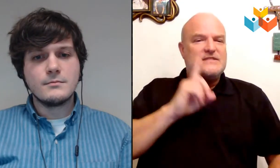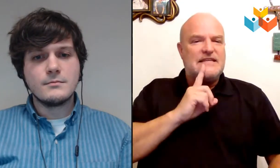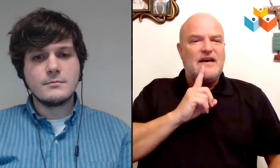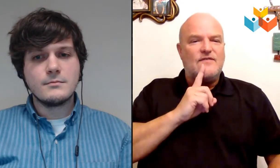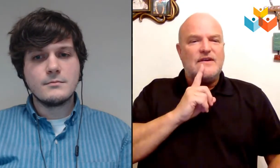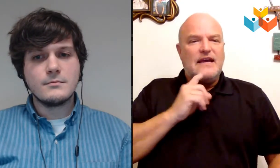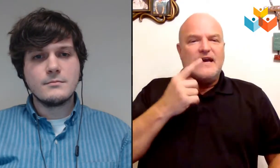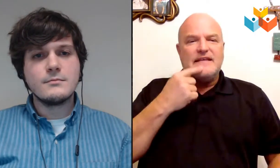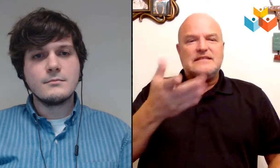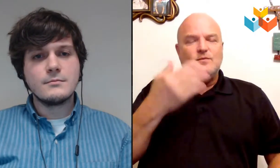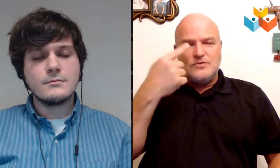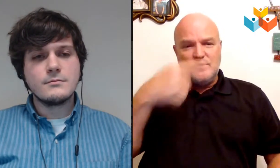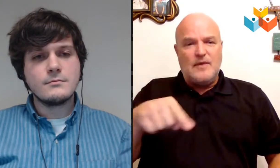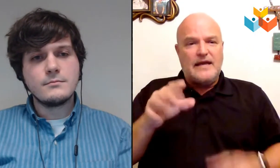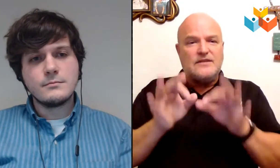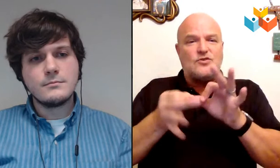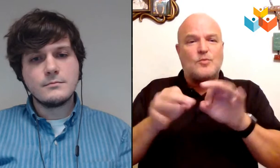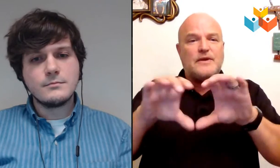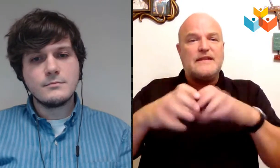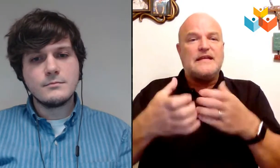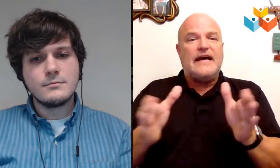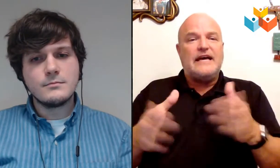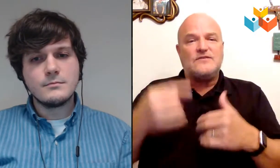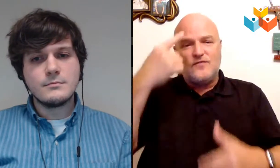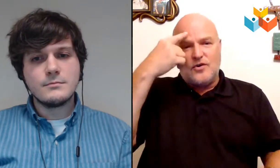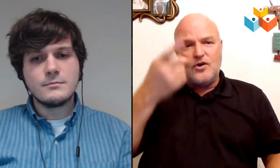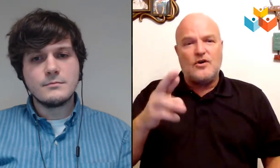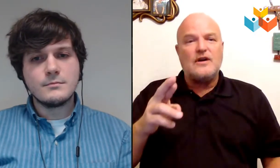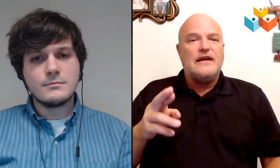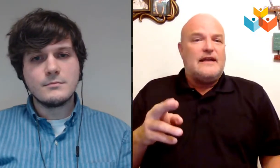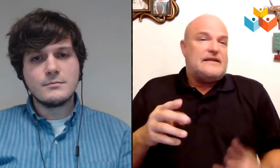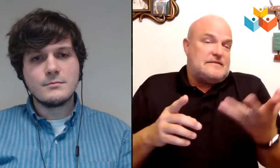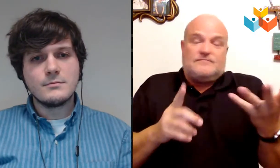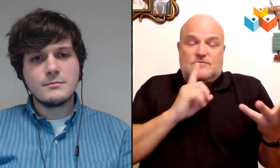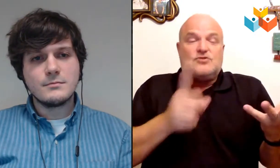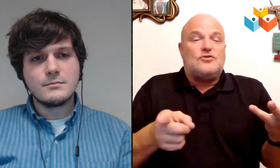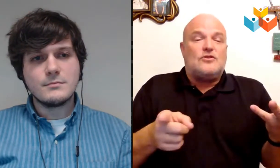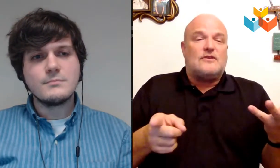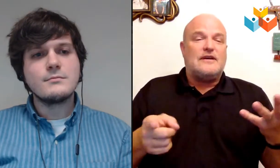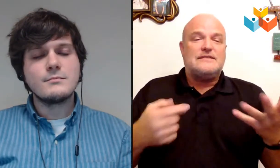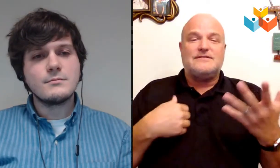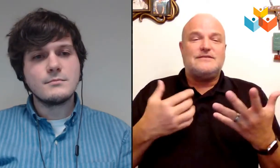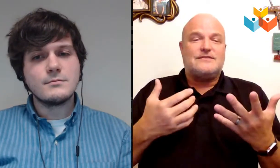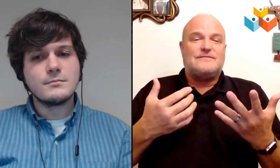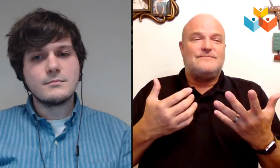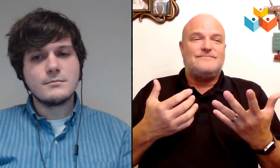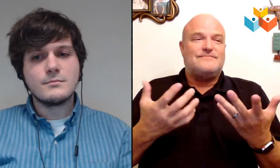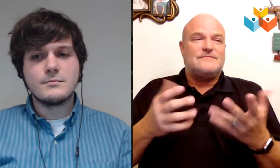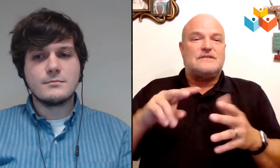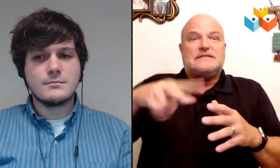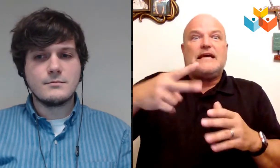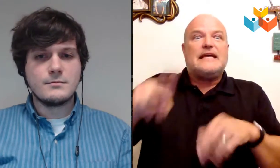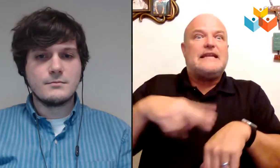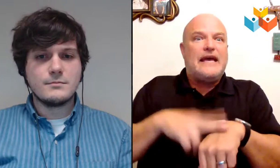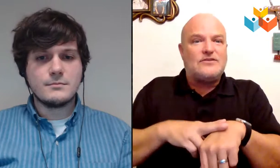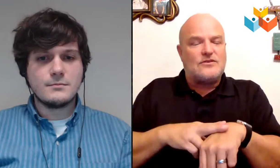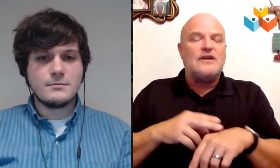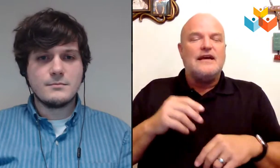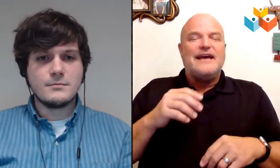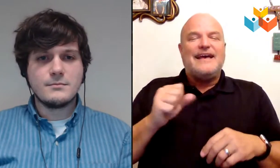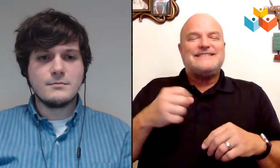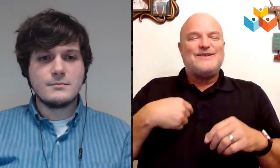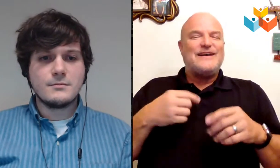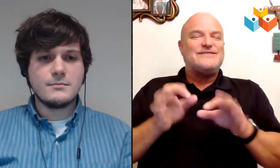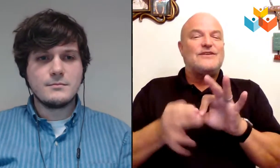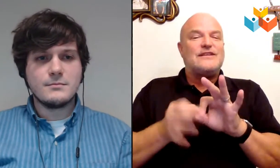college that was deaf. And they said, would you mind interpreting the class for her? I said, sure, because it's just second